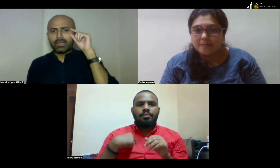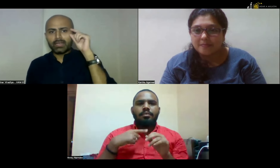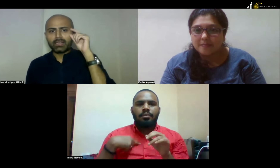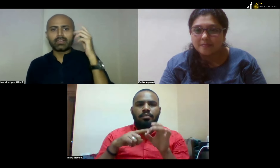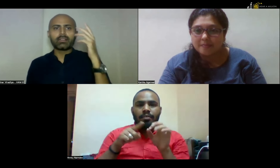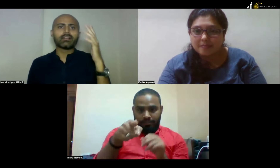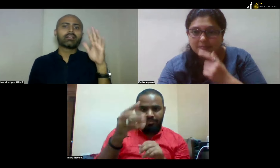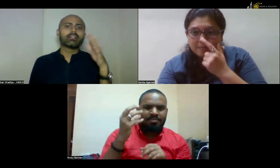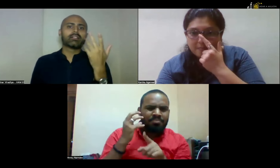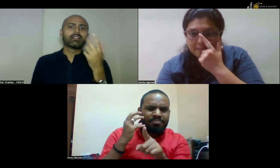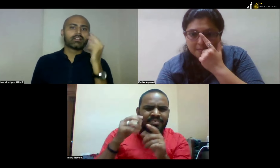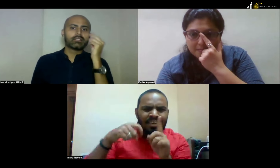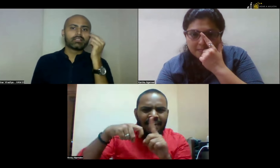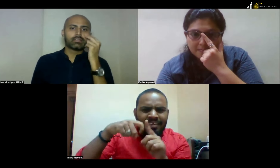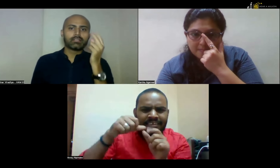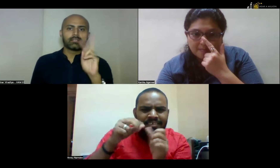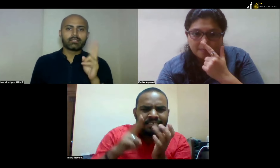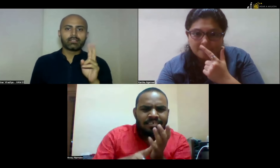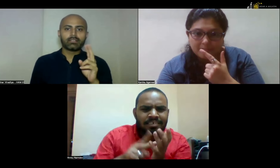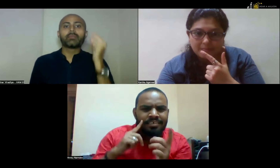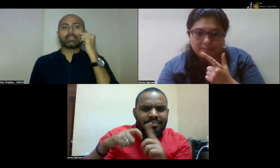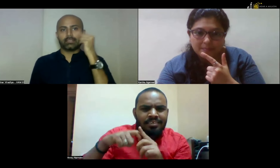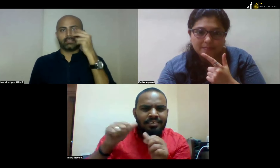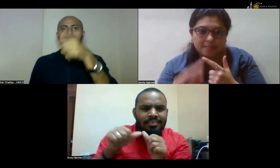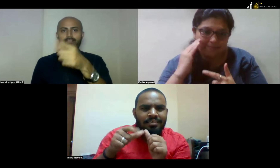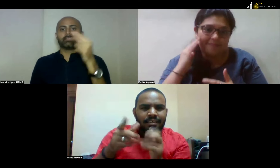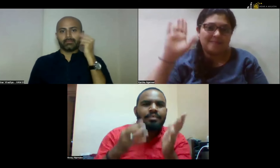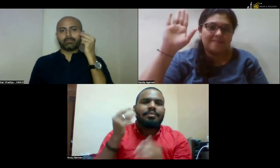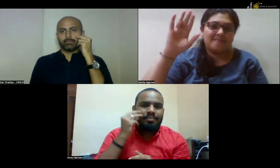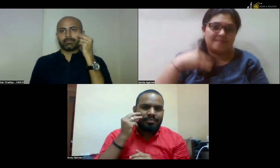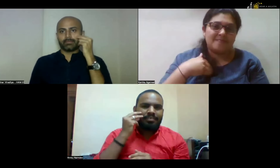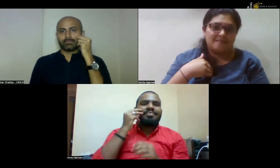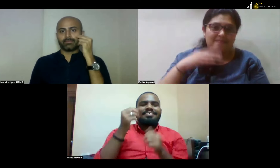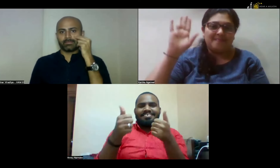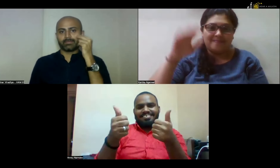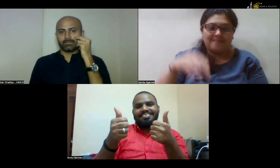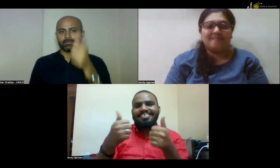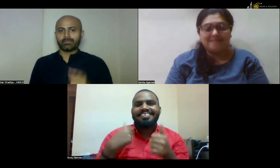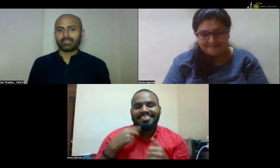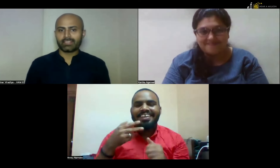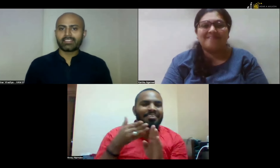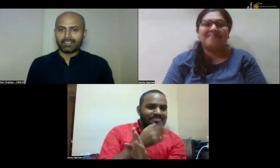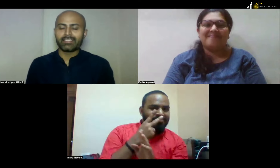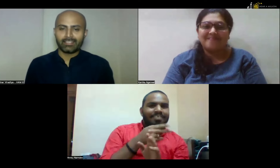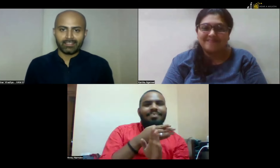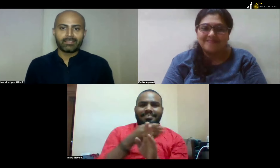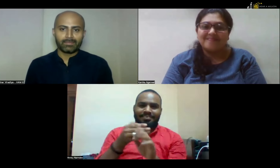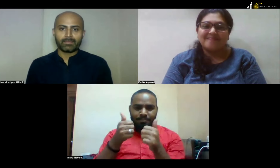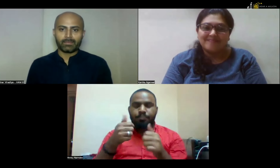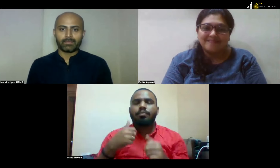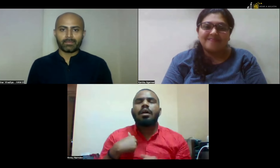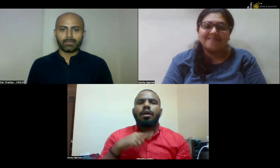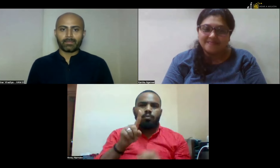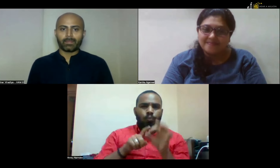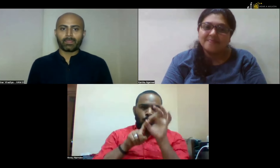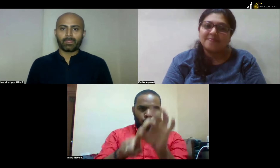Yes, Rinku, you can ask. You would like to ask Kanika? I Yes. would like to ask Kanika. Yeah, I didn't know her sign